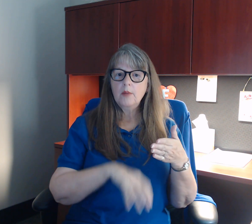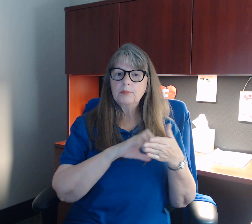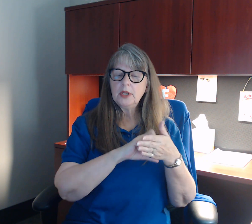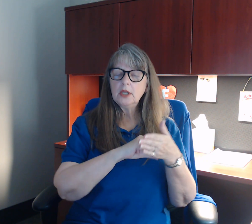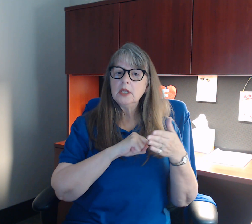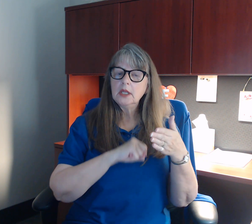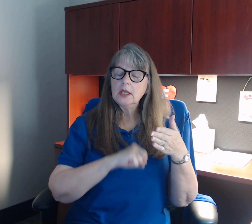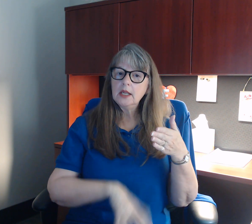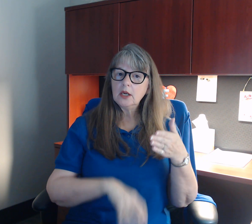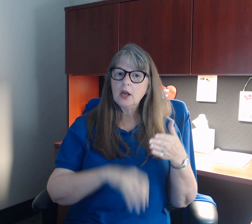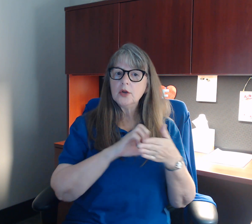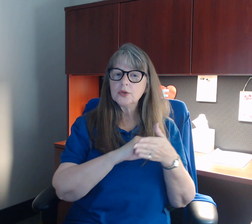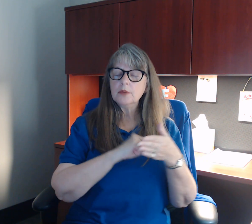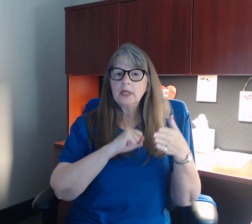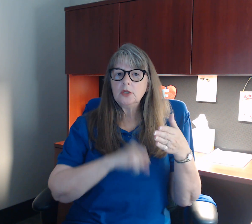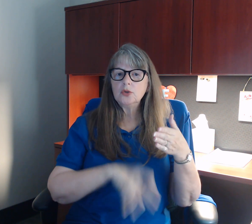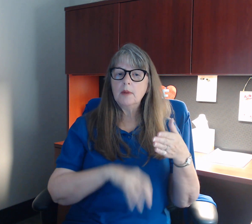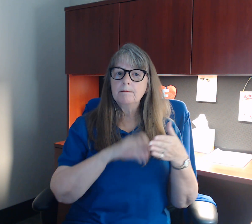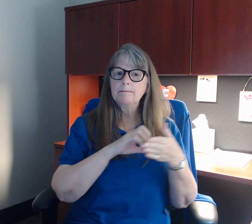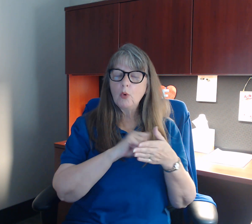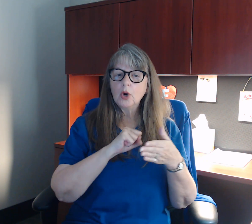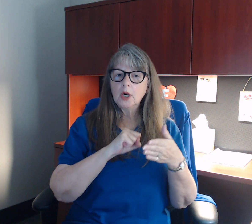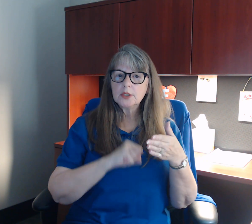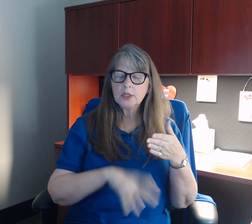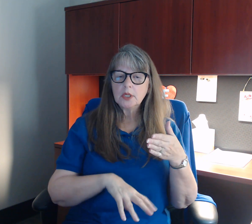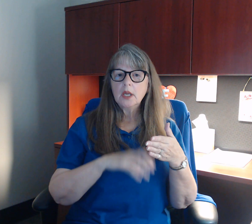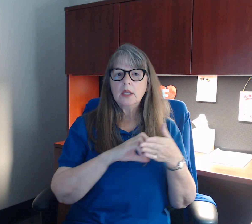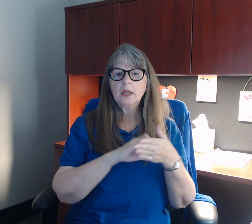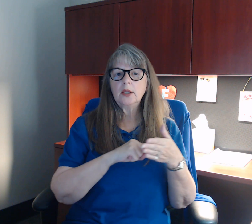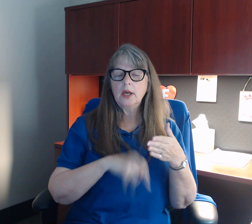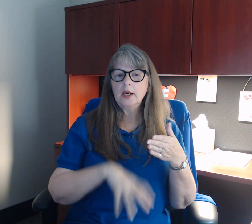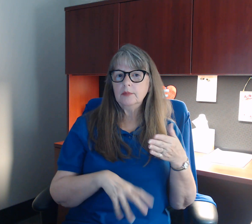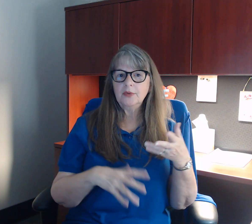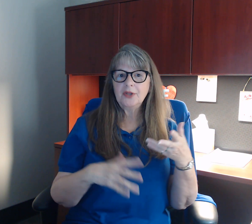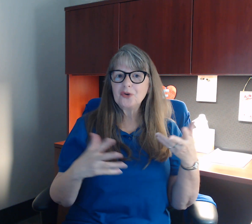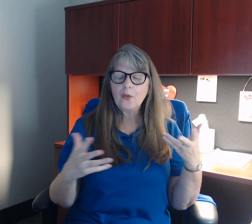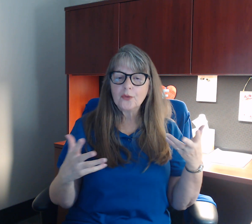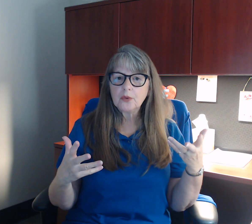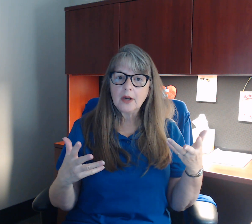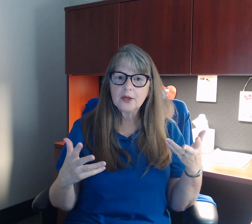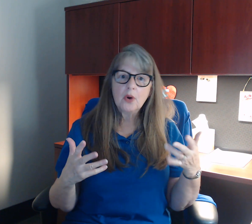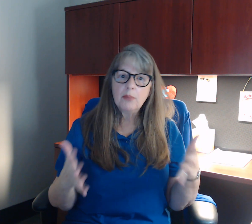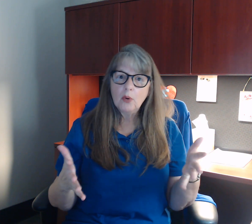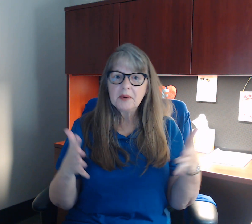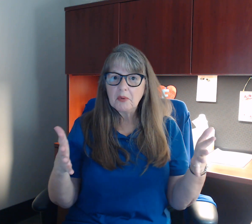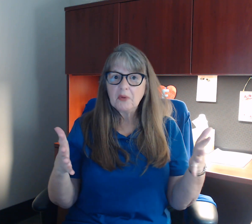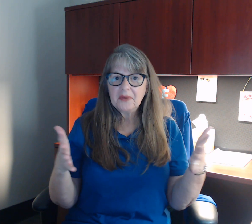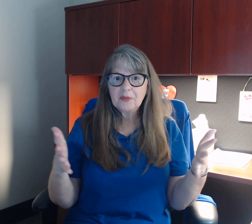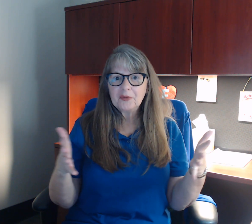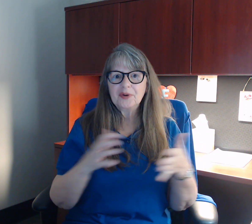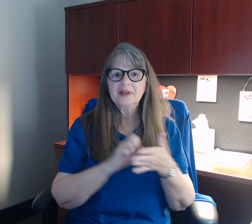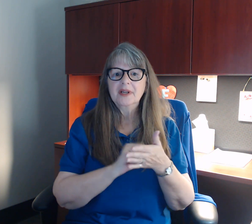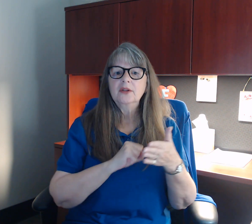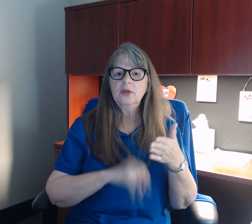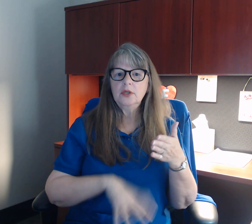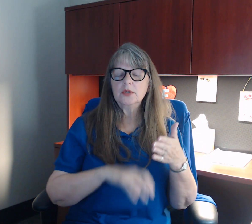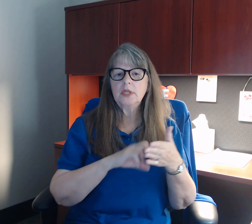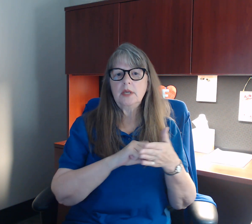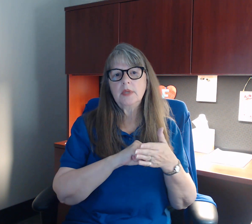But it can also mean to abort, like when they do all those rockets, you abort, abort, abort. You could do the same thing. It's